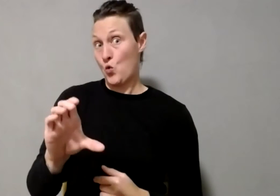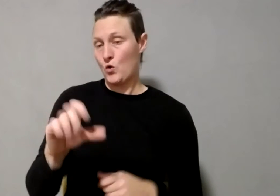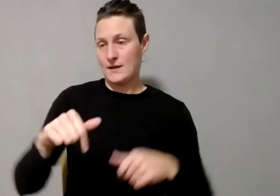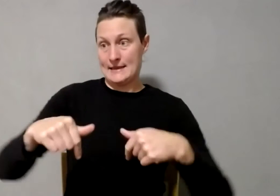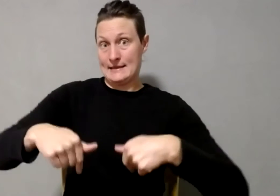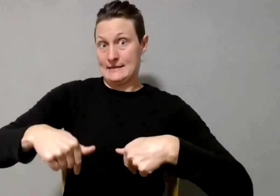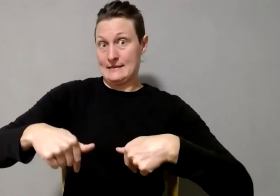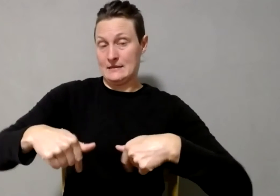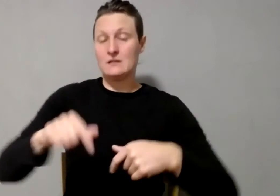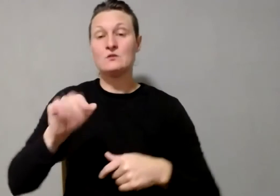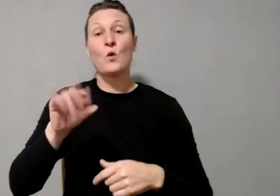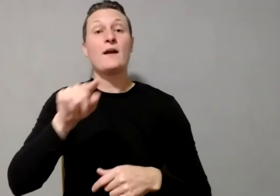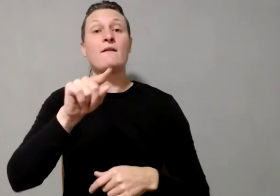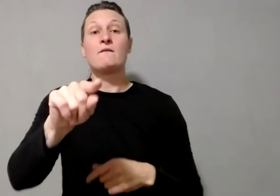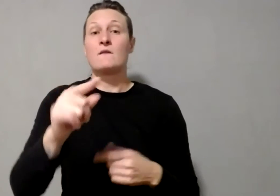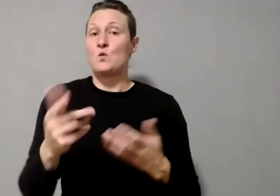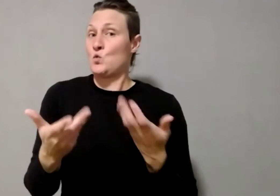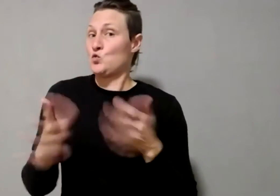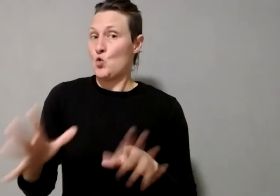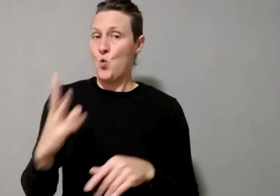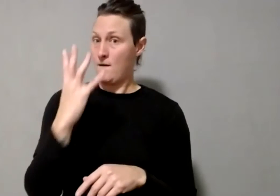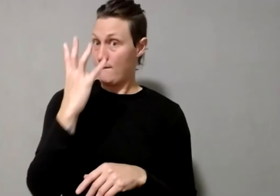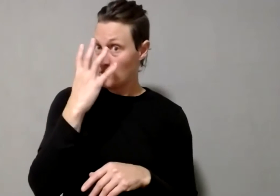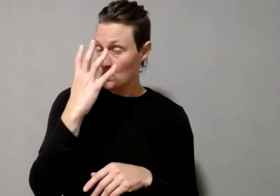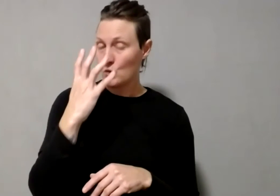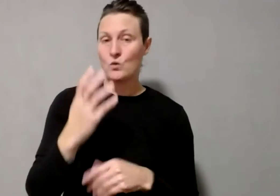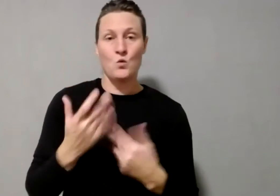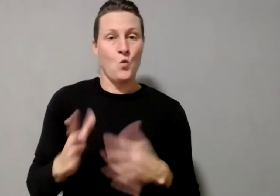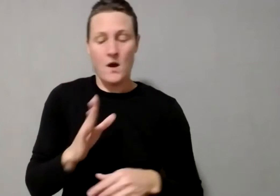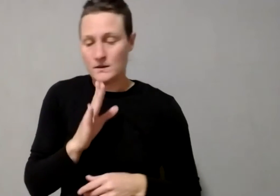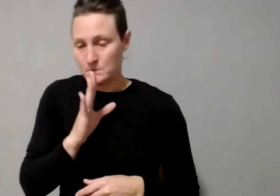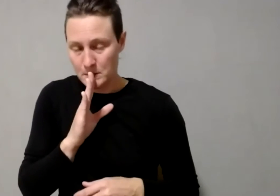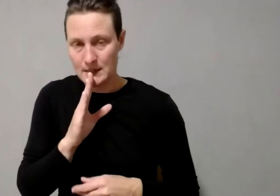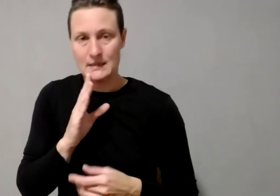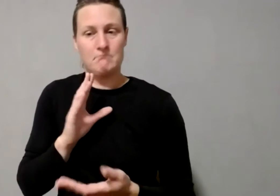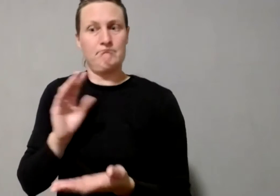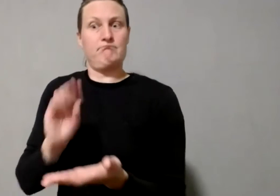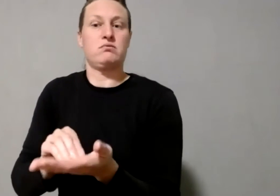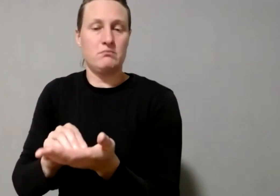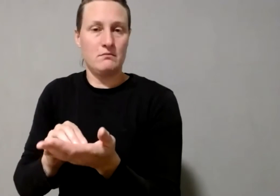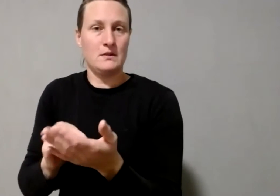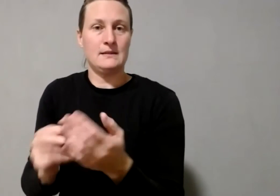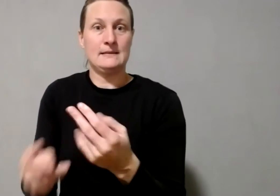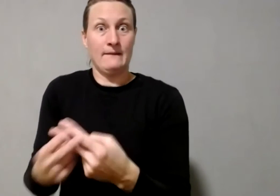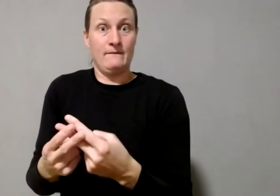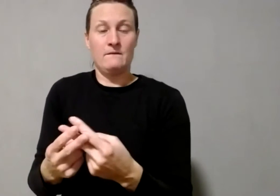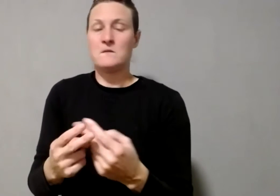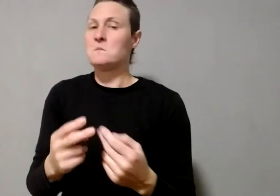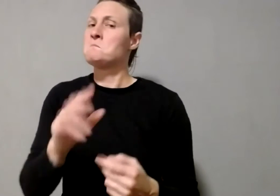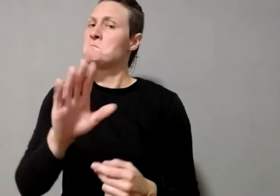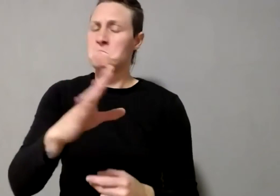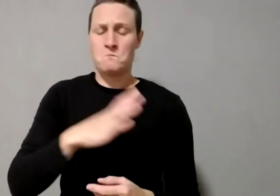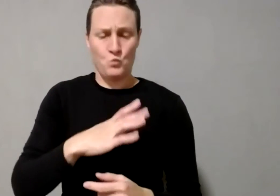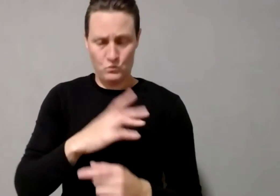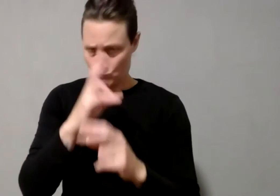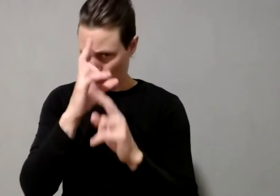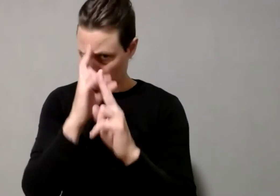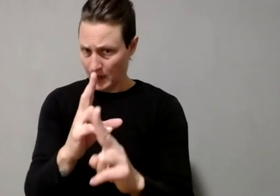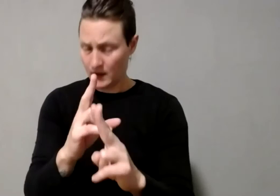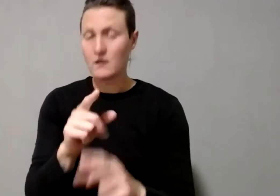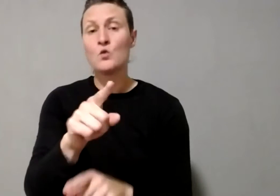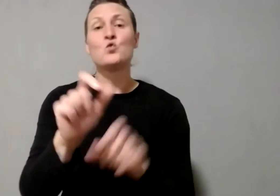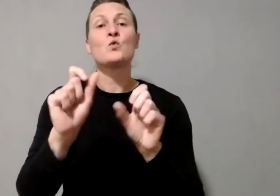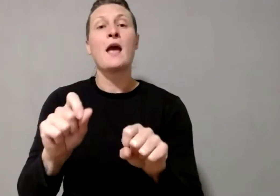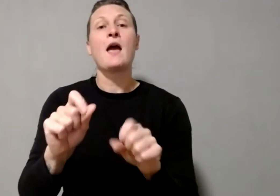your voice as part of this recording, we totally respect that. If you want to just pop your question in the chat, we